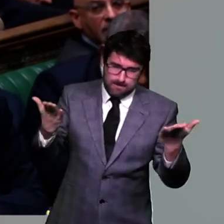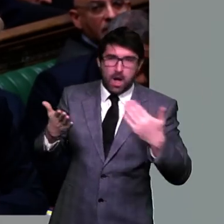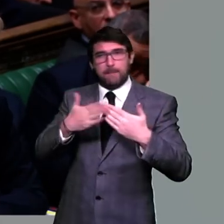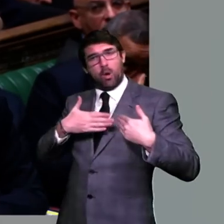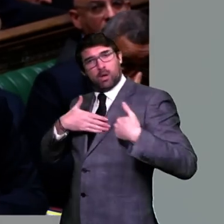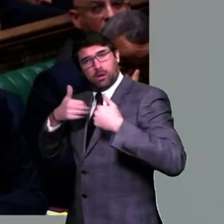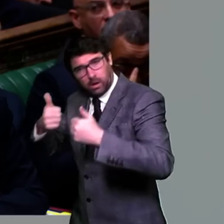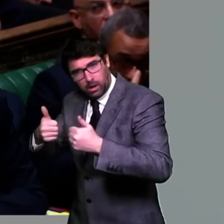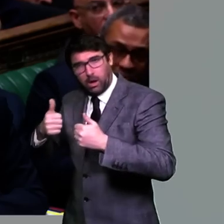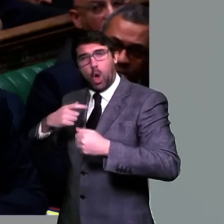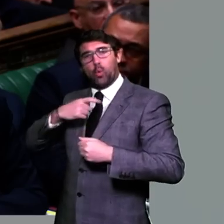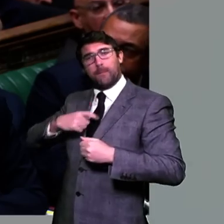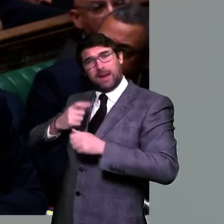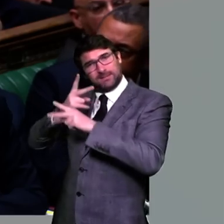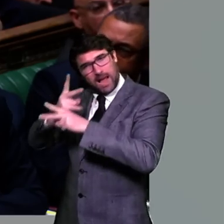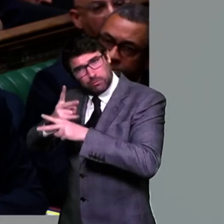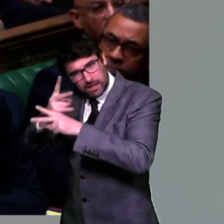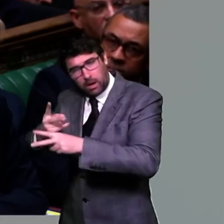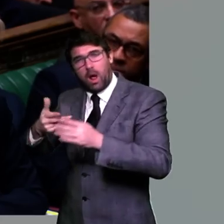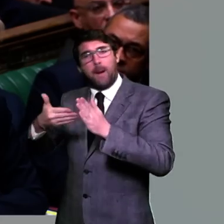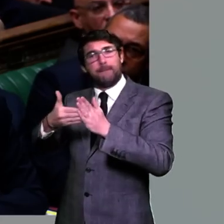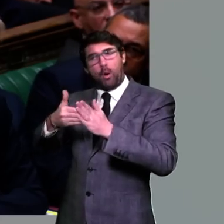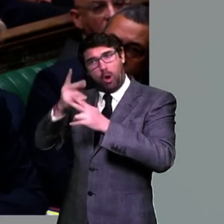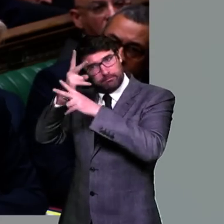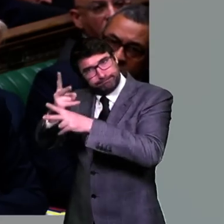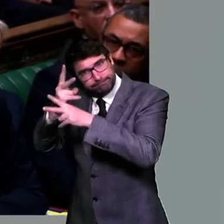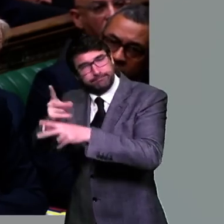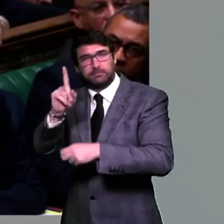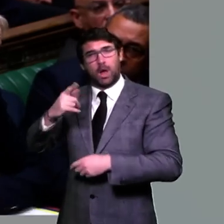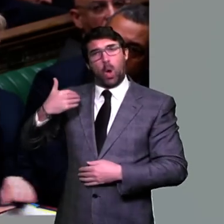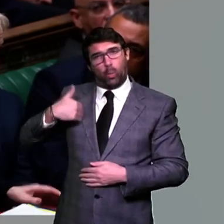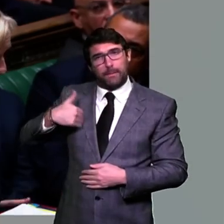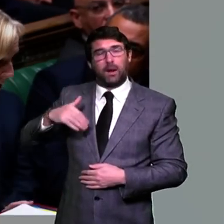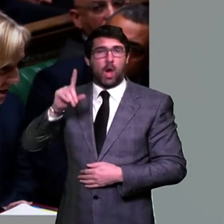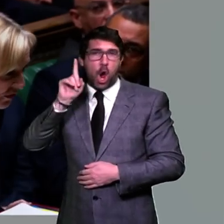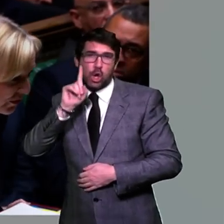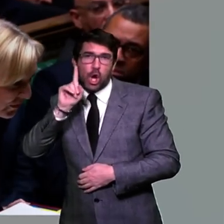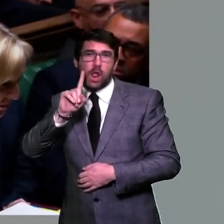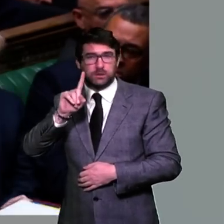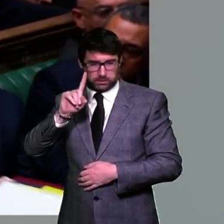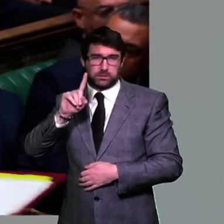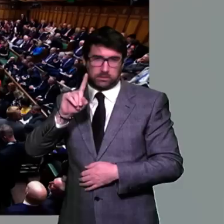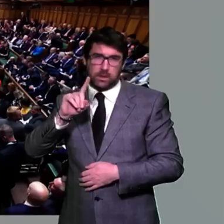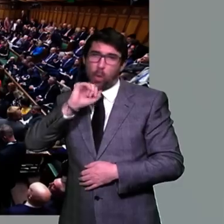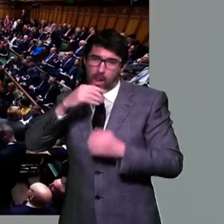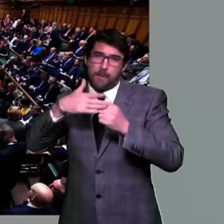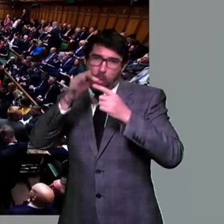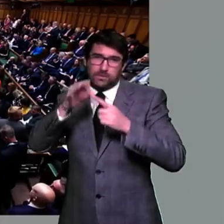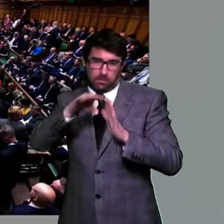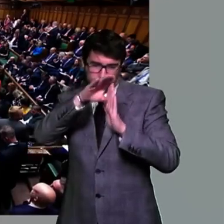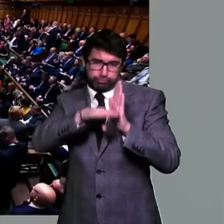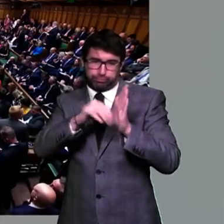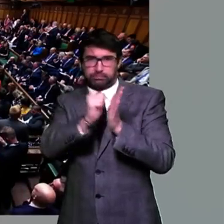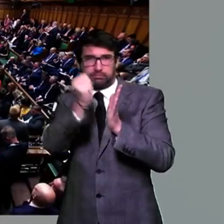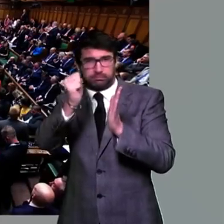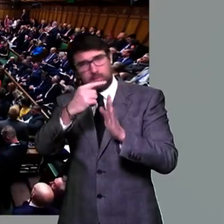humanitarian aid and more on women and girls, and no doubt more details will be set out in due course. Sarah